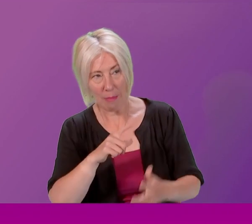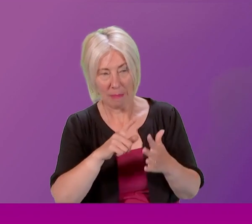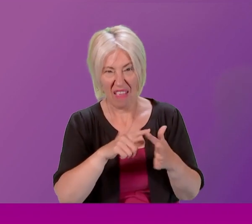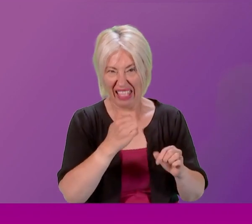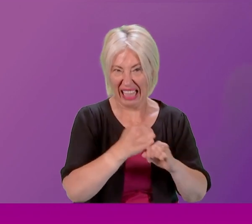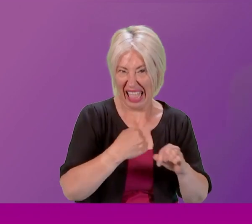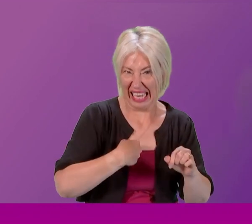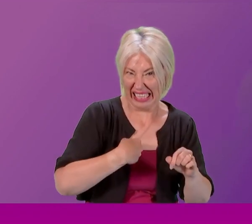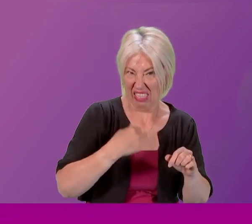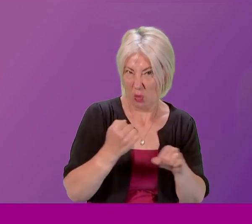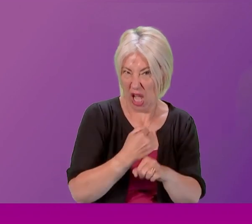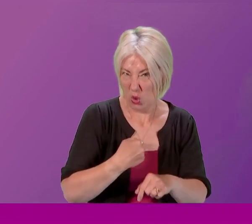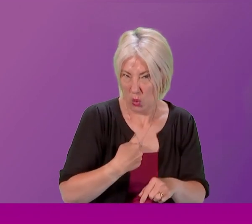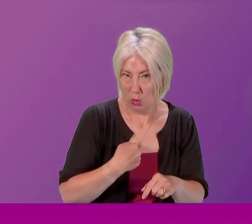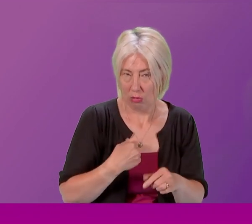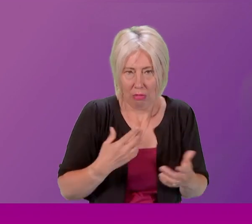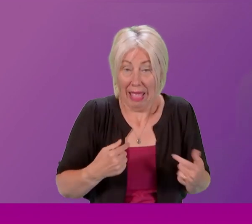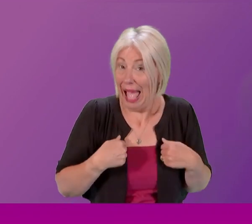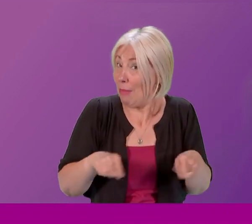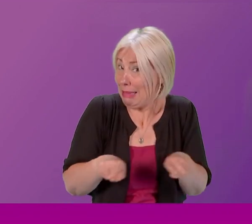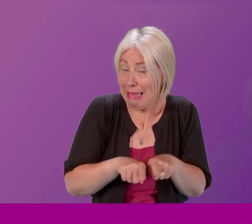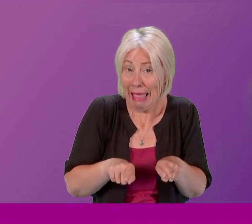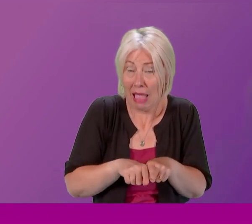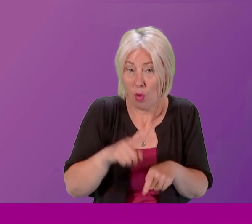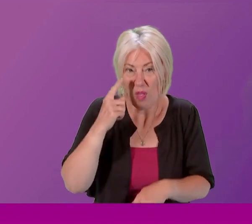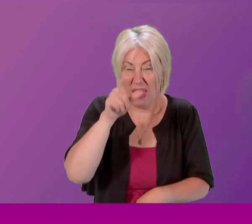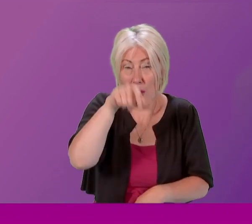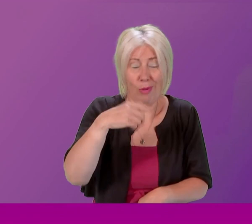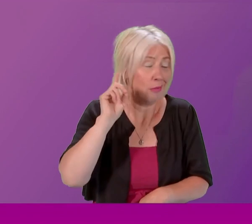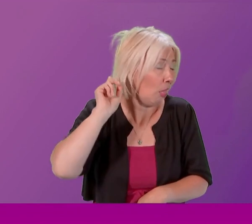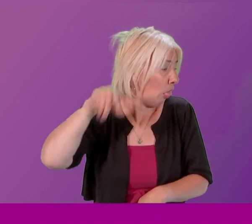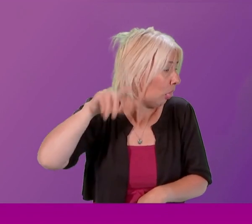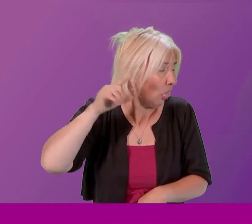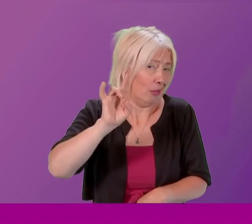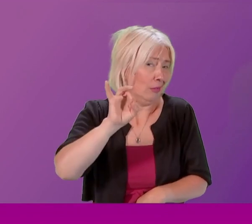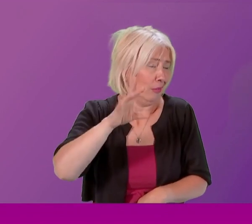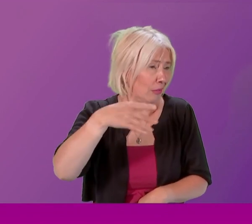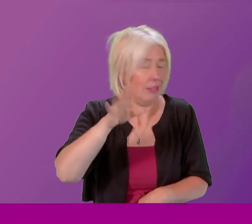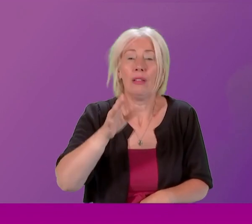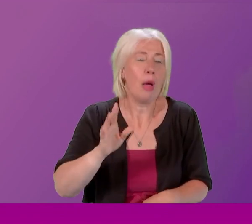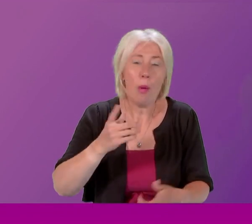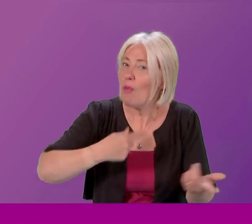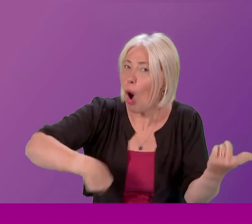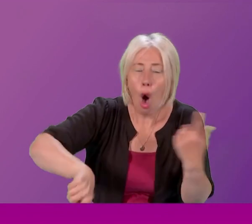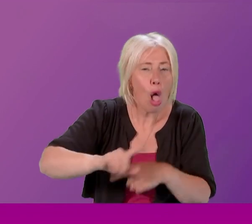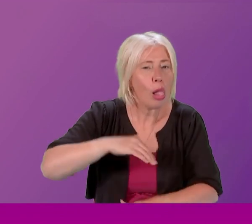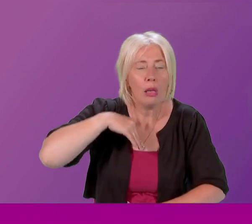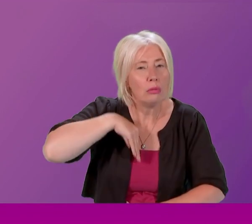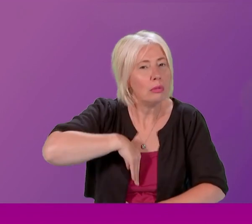and this is what I do, and you know, we think they're not going to listen. And so we all have that kind